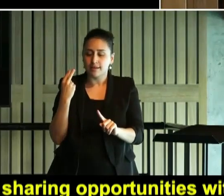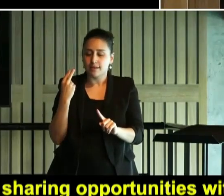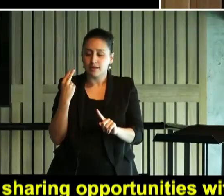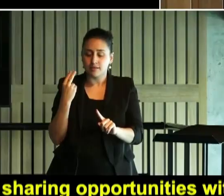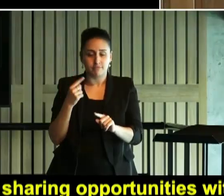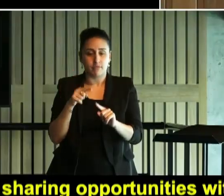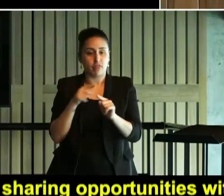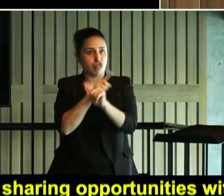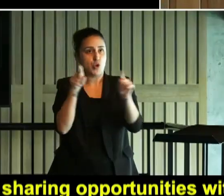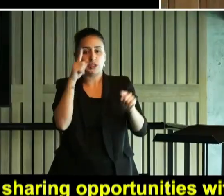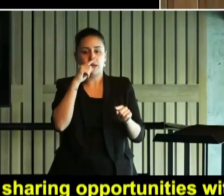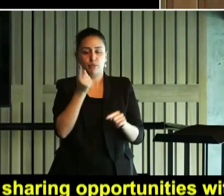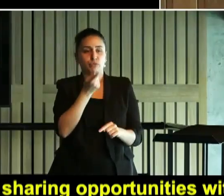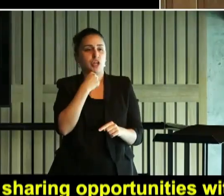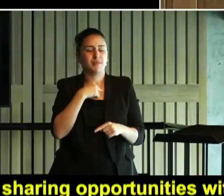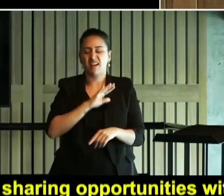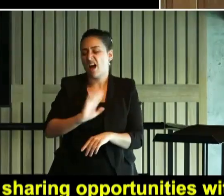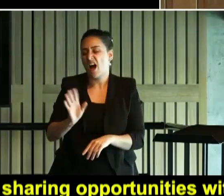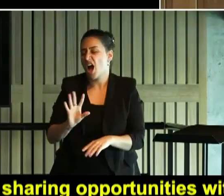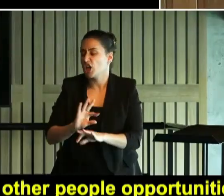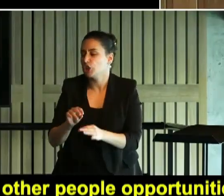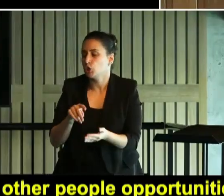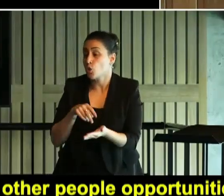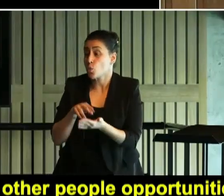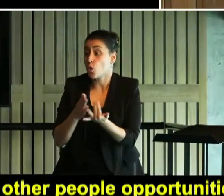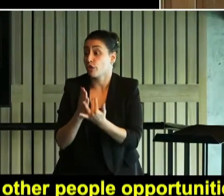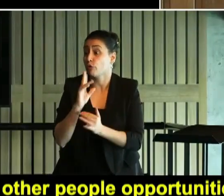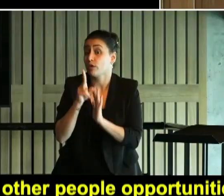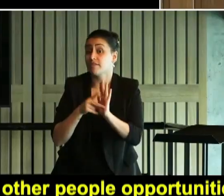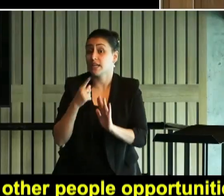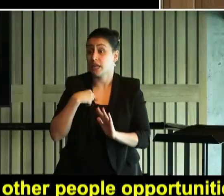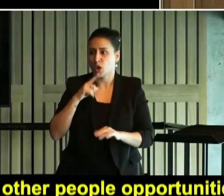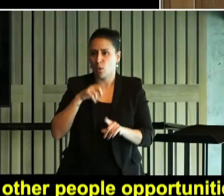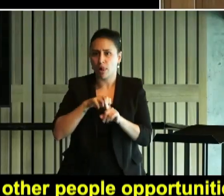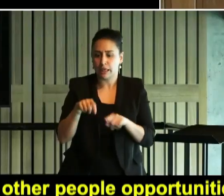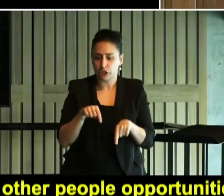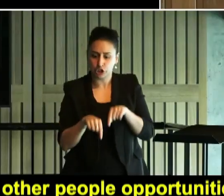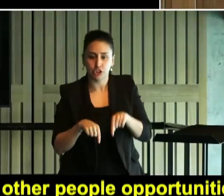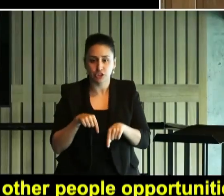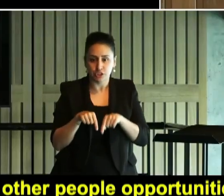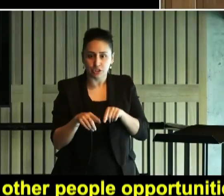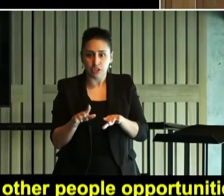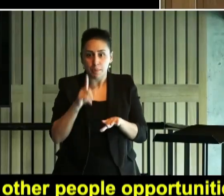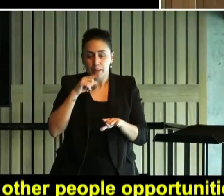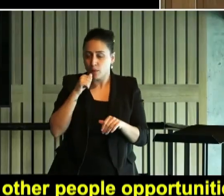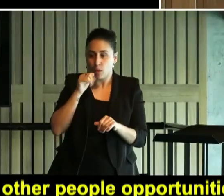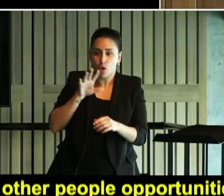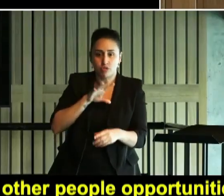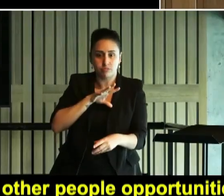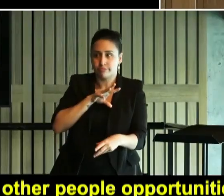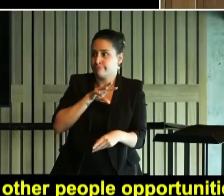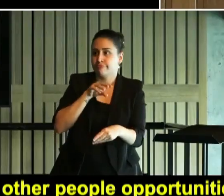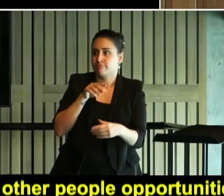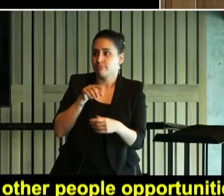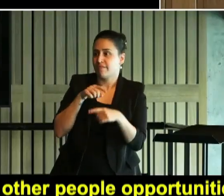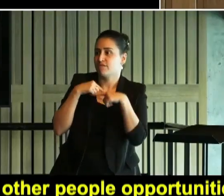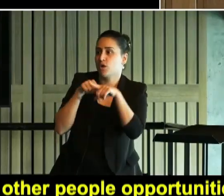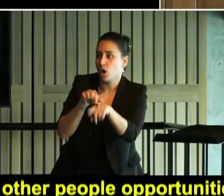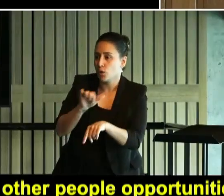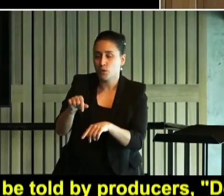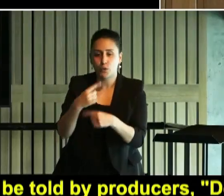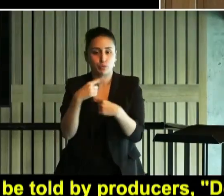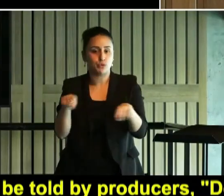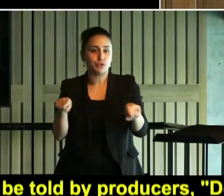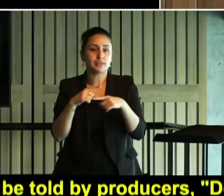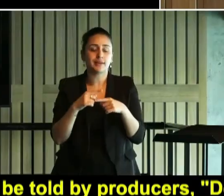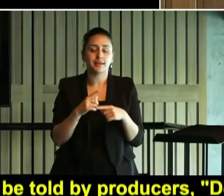me by producers, don't walk in your music video because nobody will like your music. They're the kind of the stories that I keep going back to